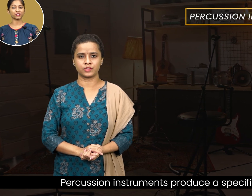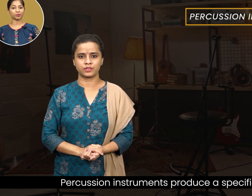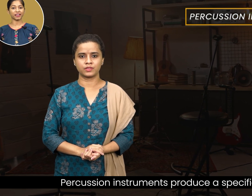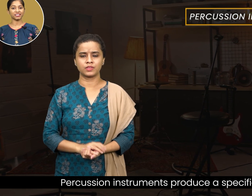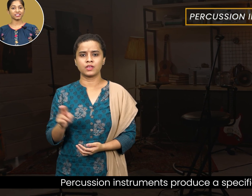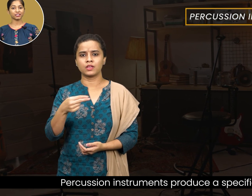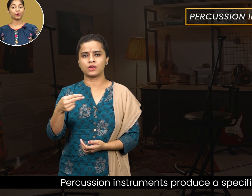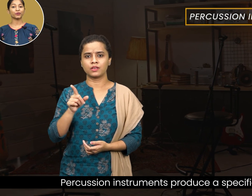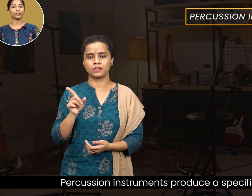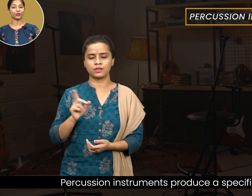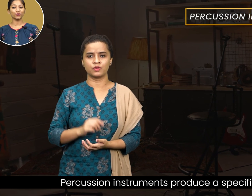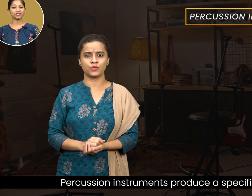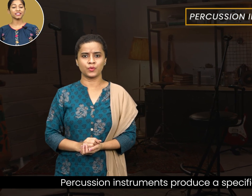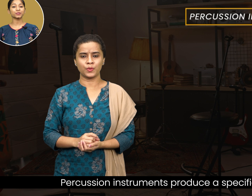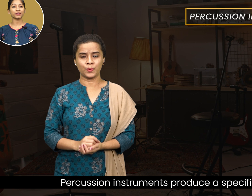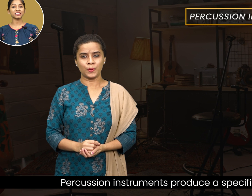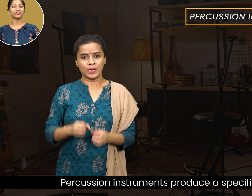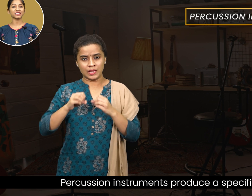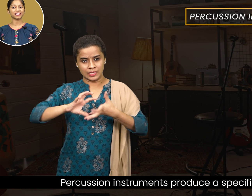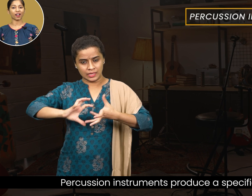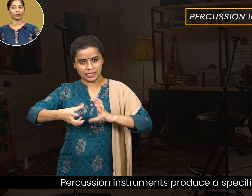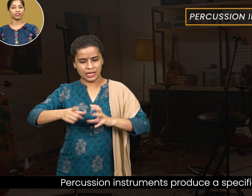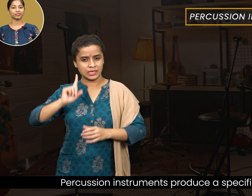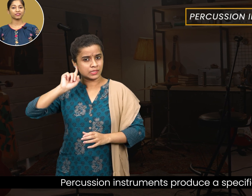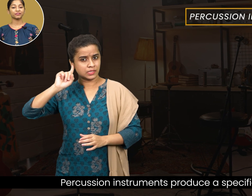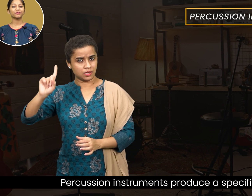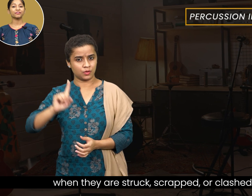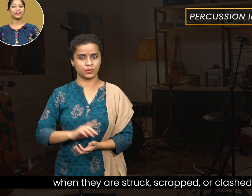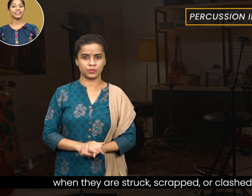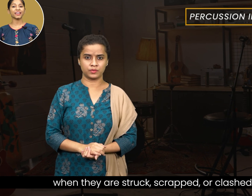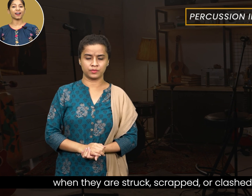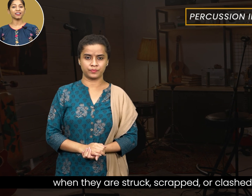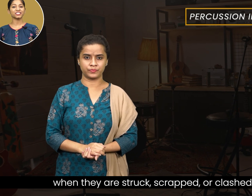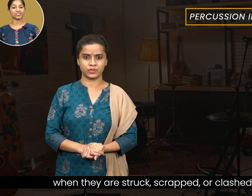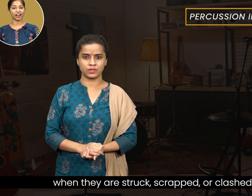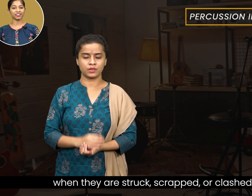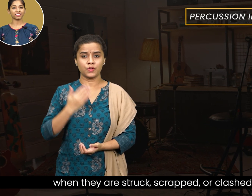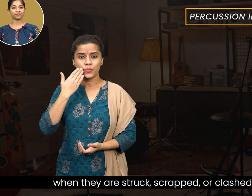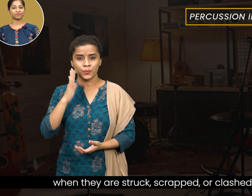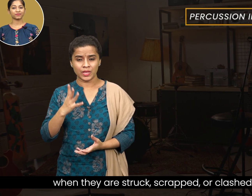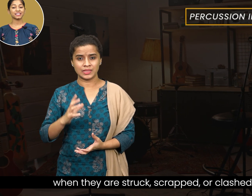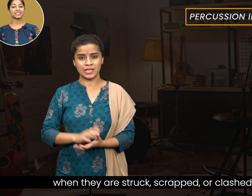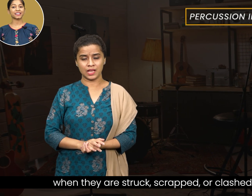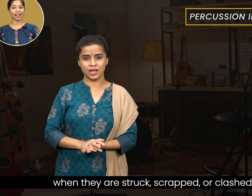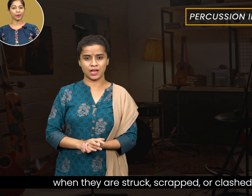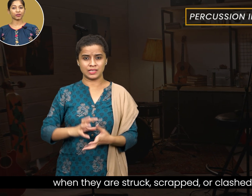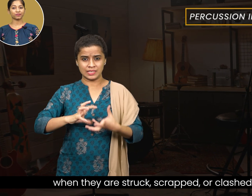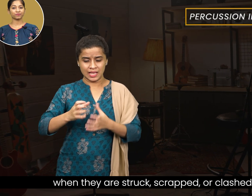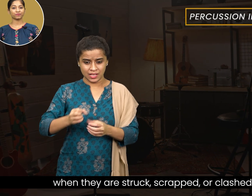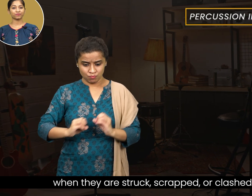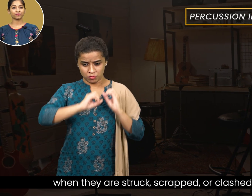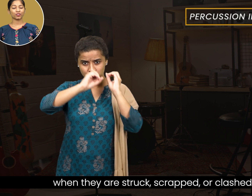Percussion instruments produce a specific sound when they are struck,